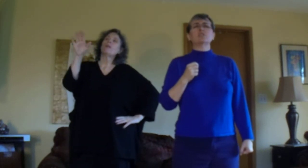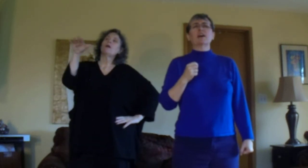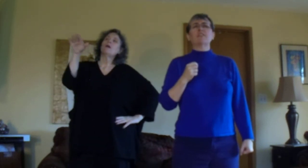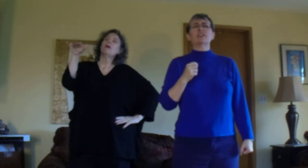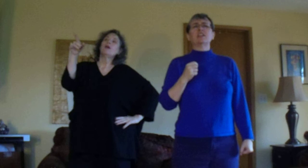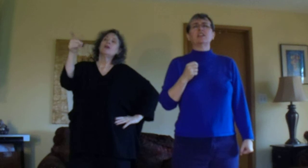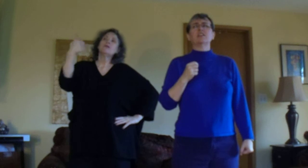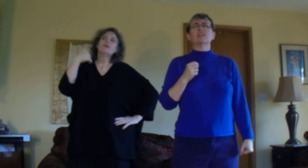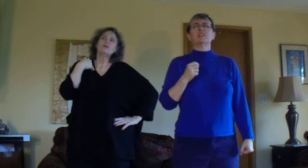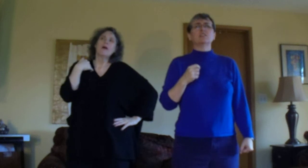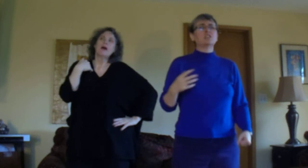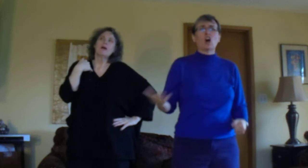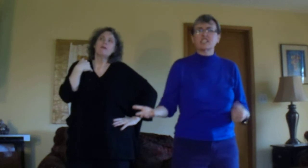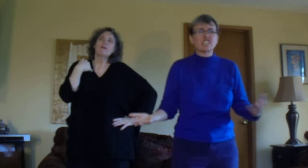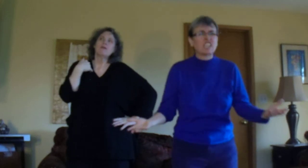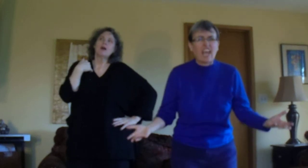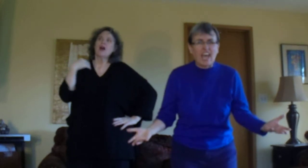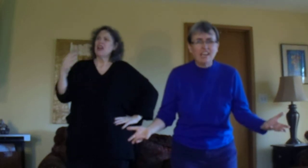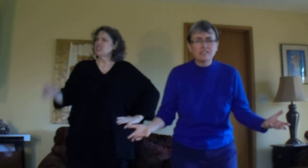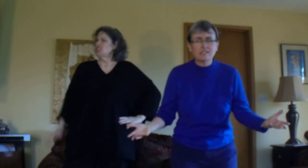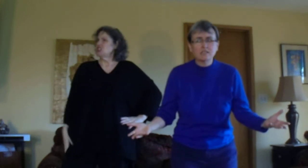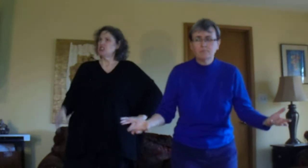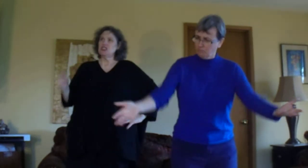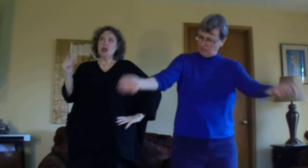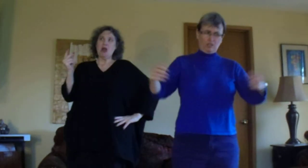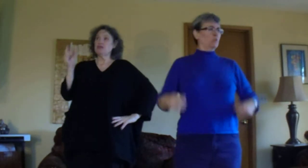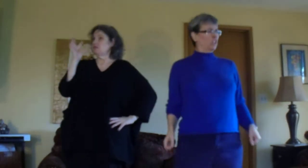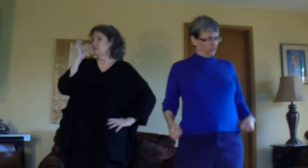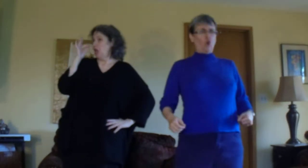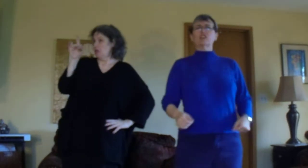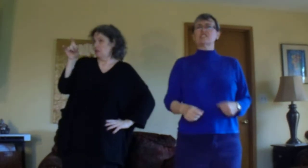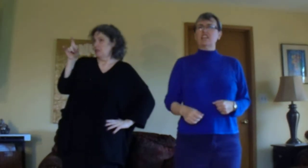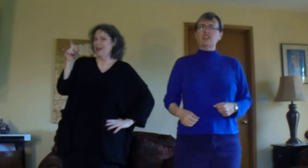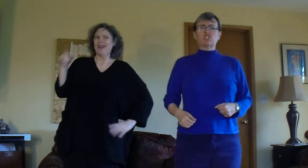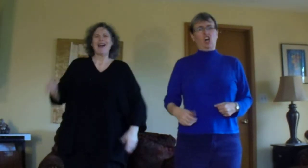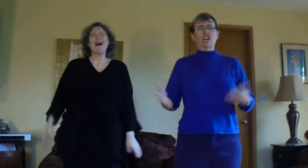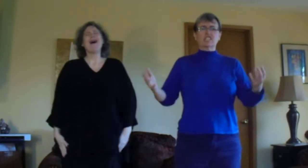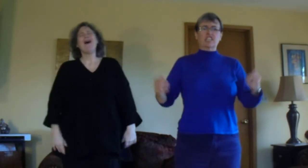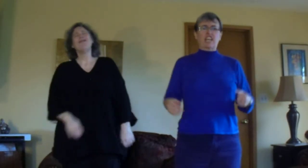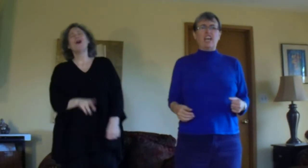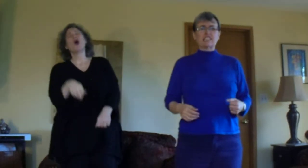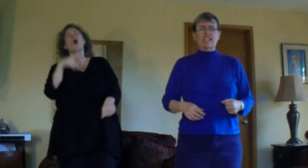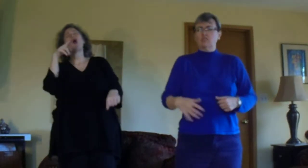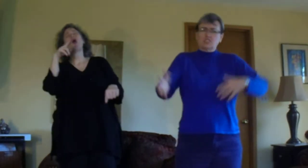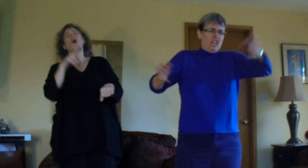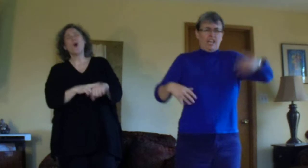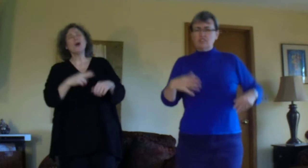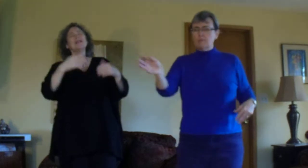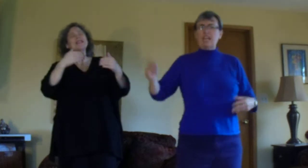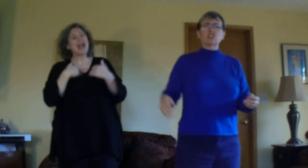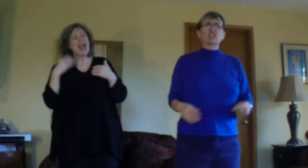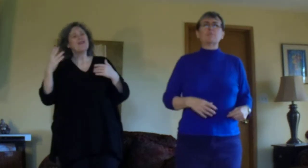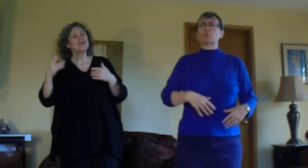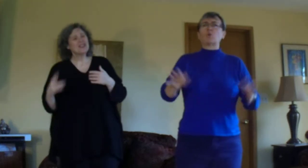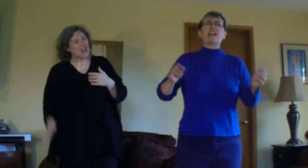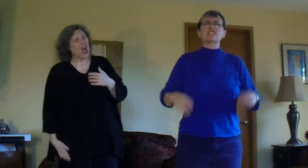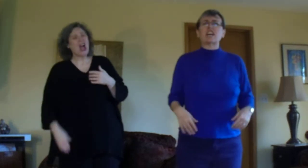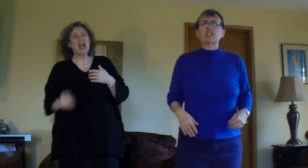have any dogs and cats?" "Well, of course I have dogs and cats. How's a man going to keep rats out of